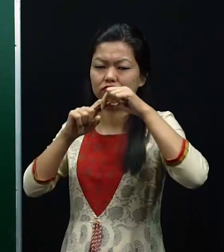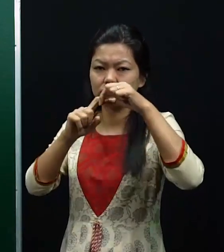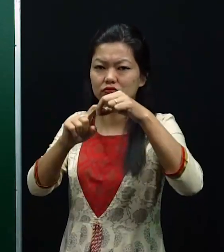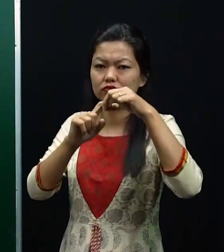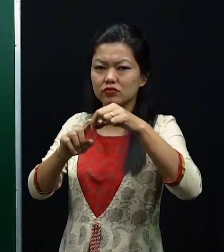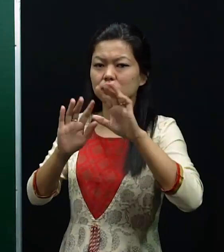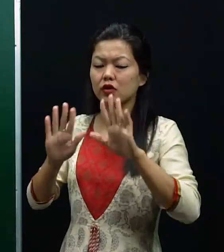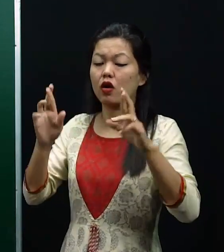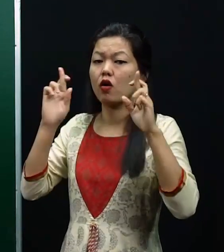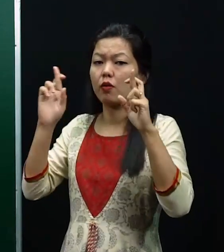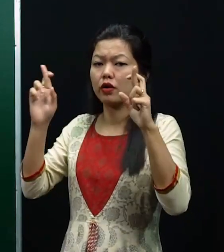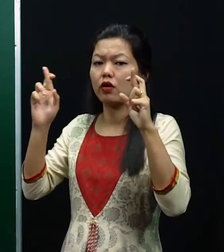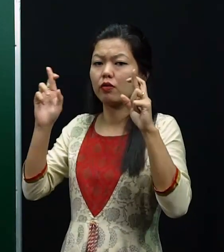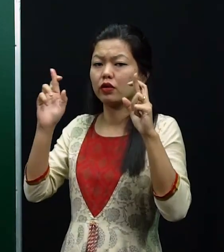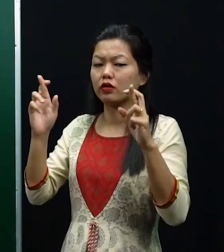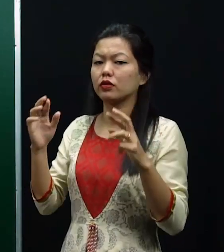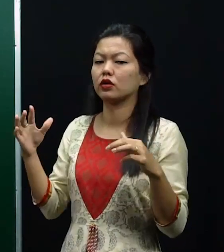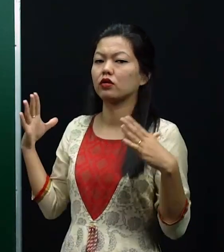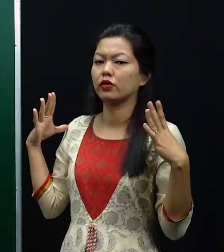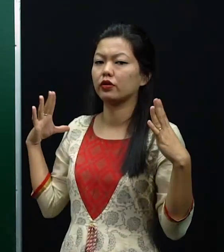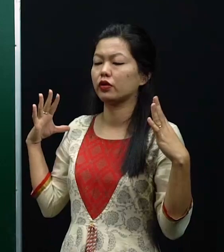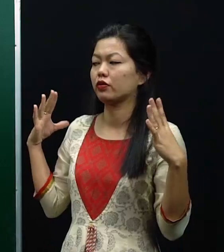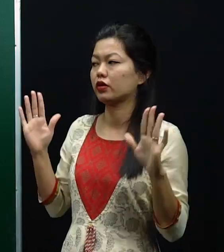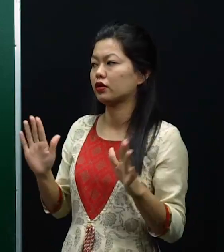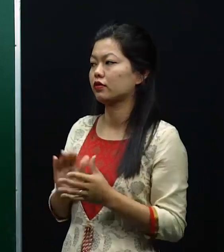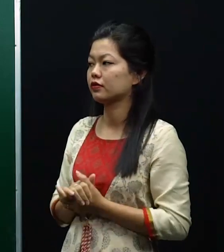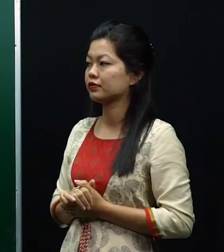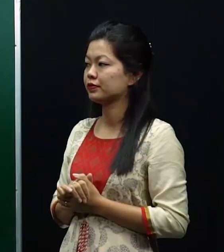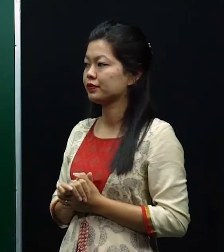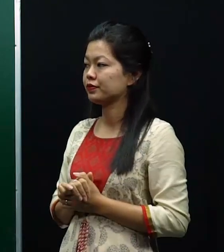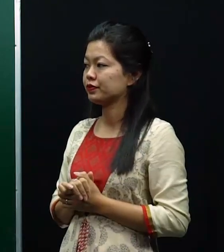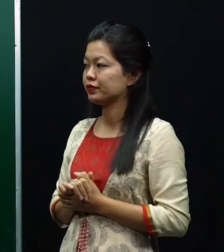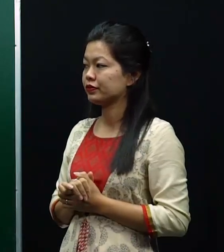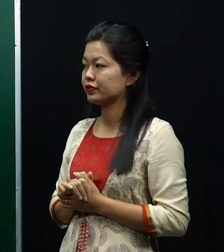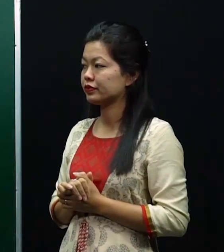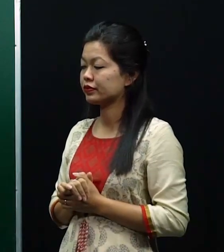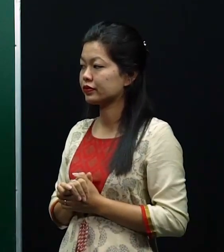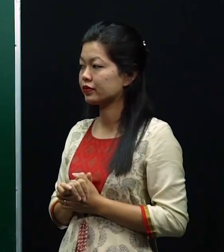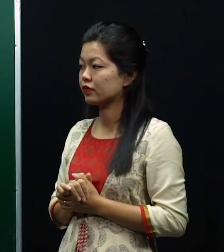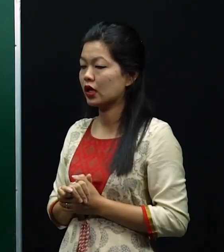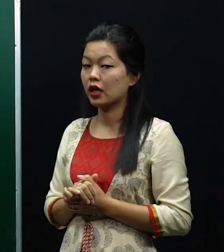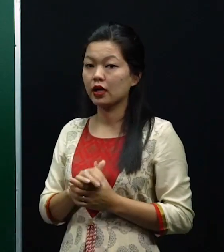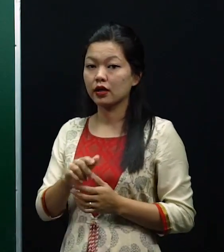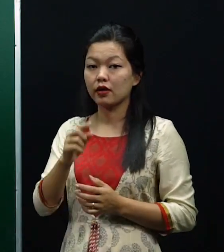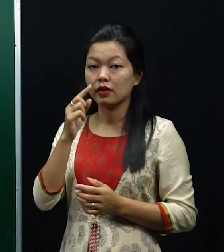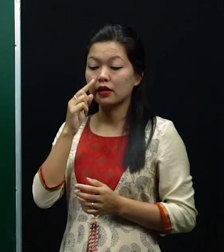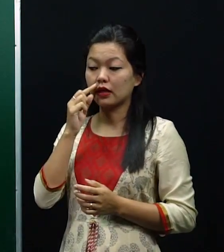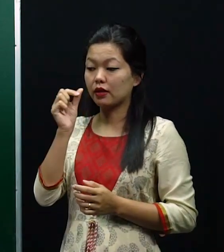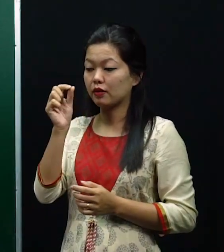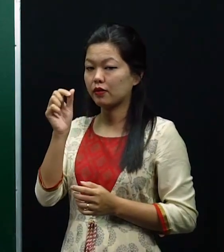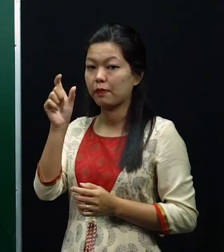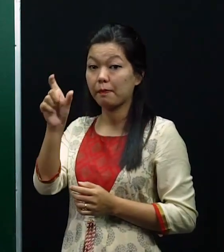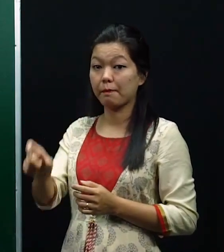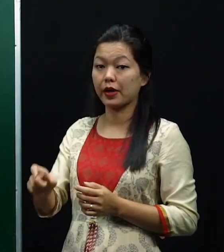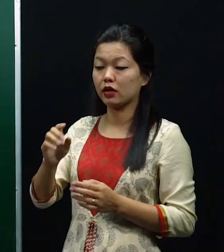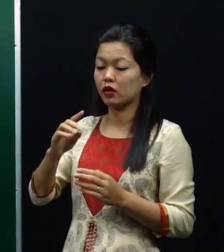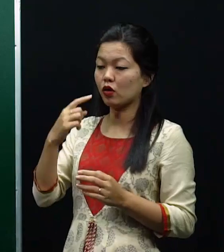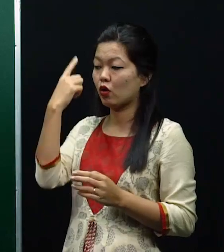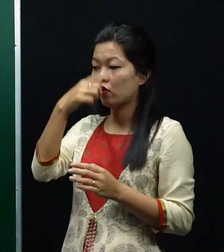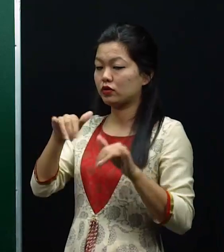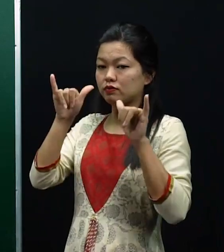the qualities that he imagined to be having in this man was continuing to live on in his